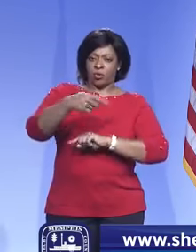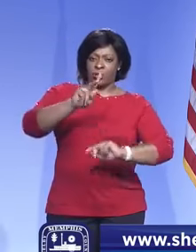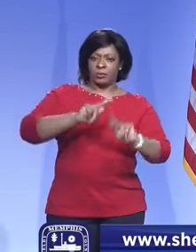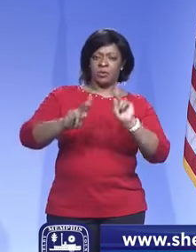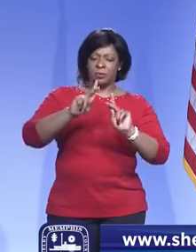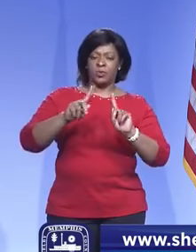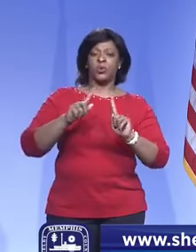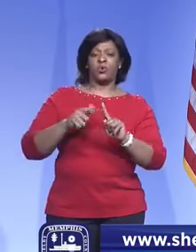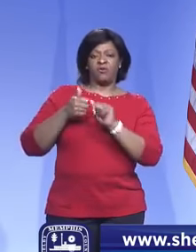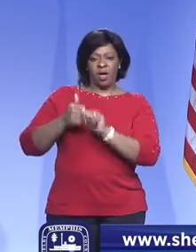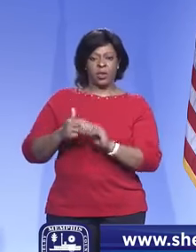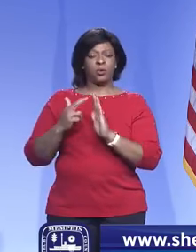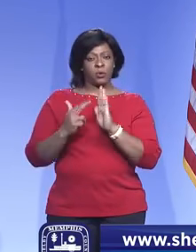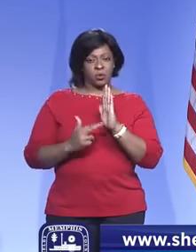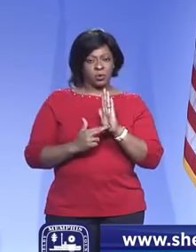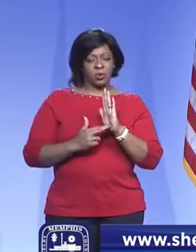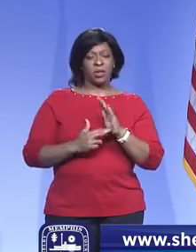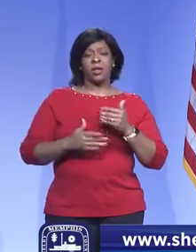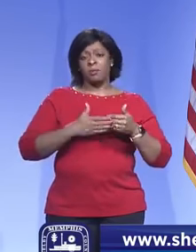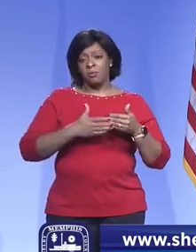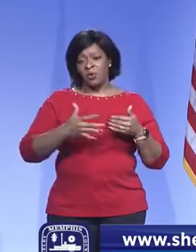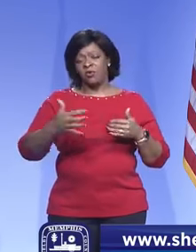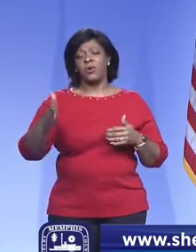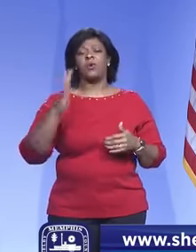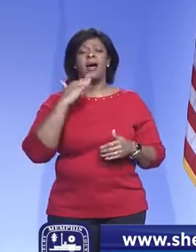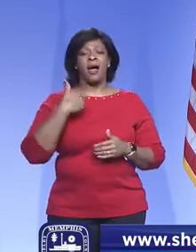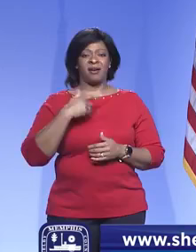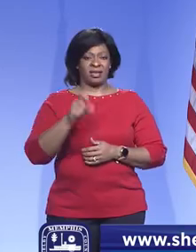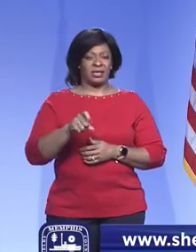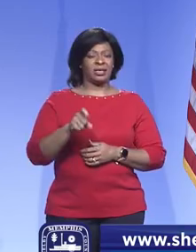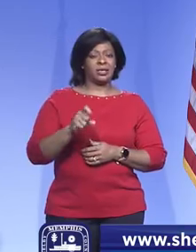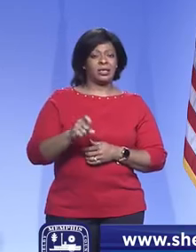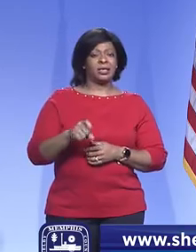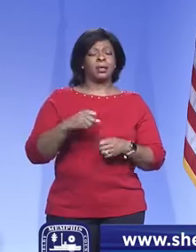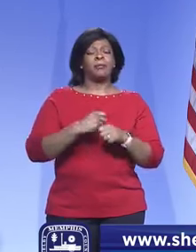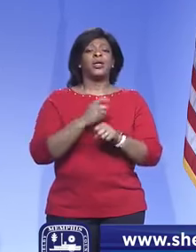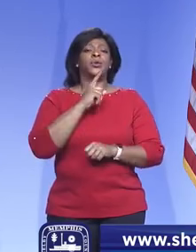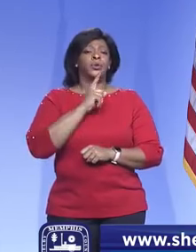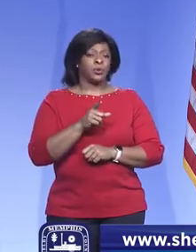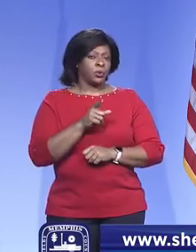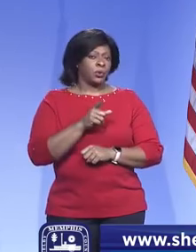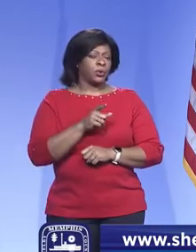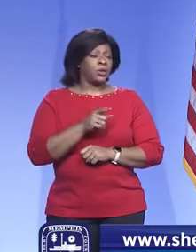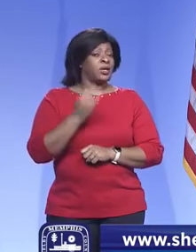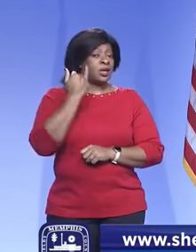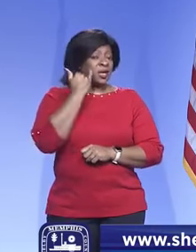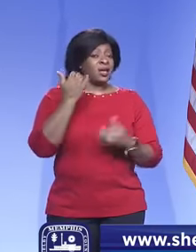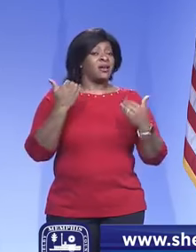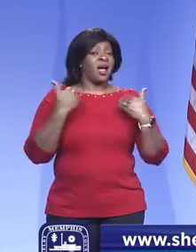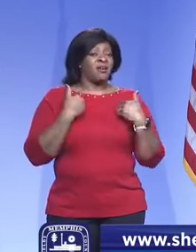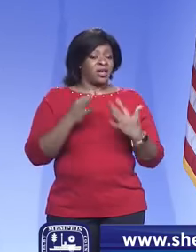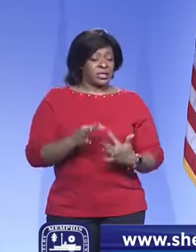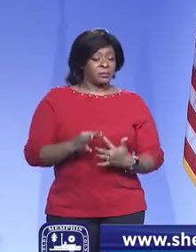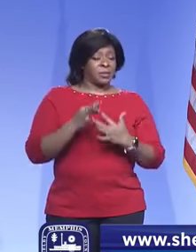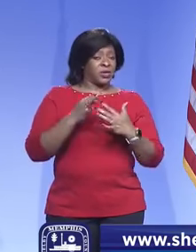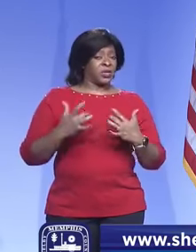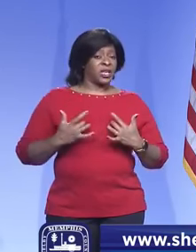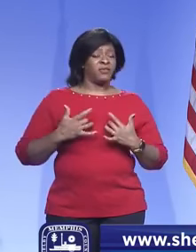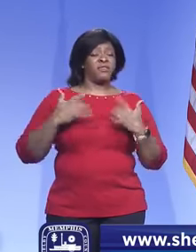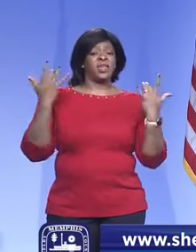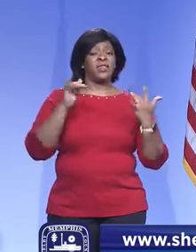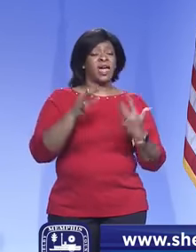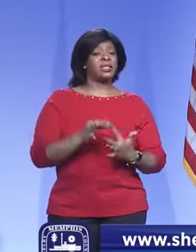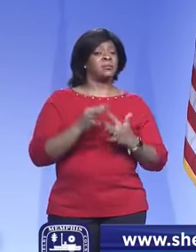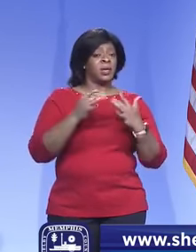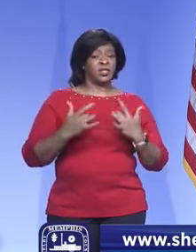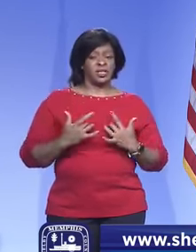health directive. And then moving forward, there will be a need to make sure that if they have a special event, that